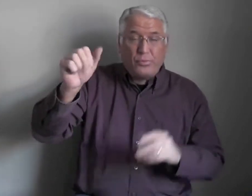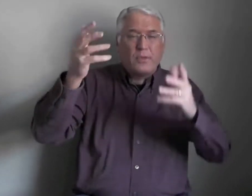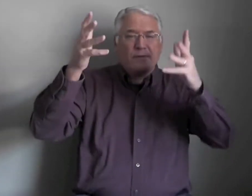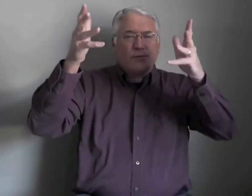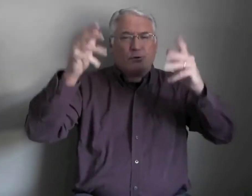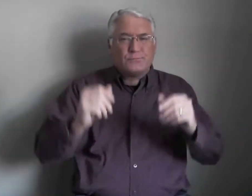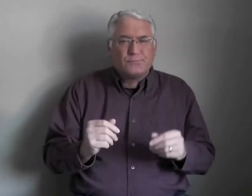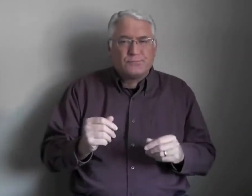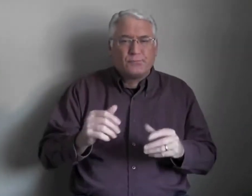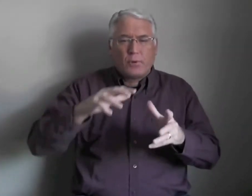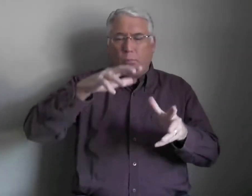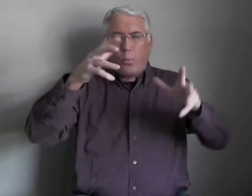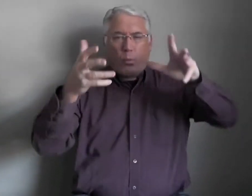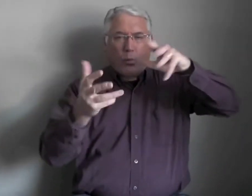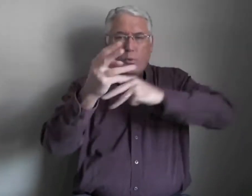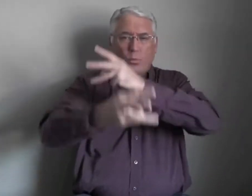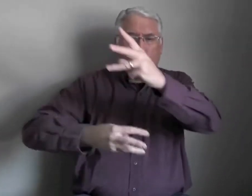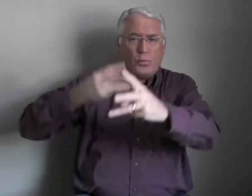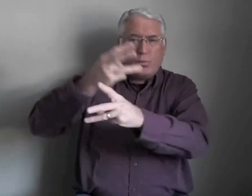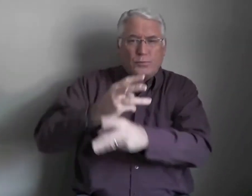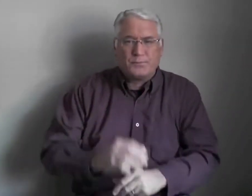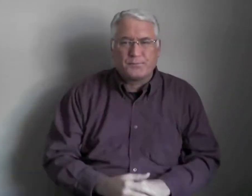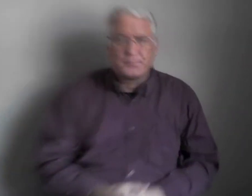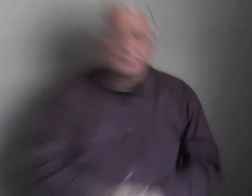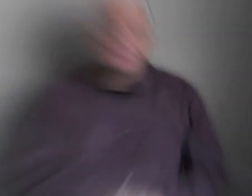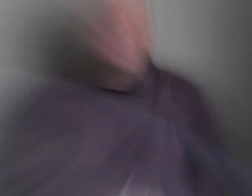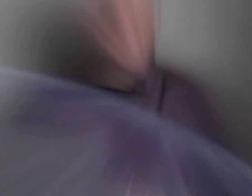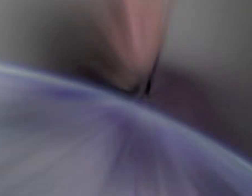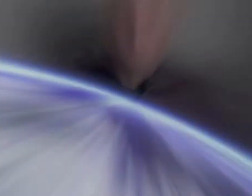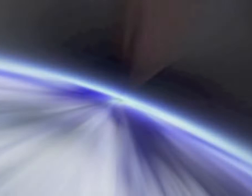rebelled, and our perfect world was turned upside down.